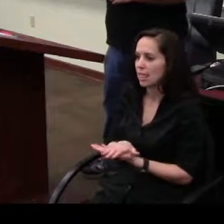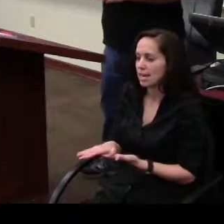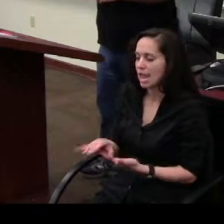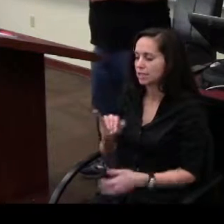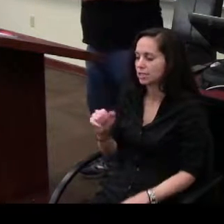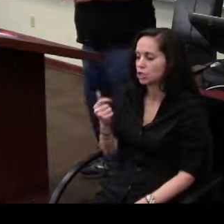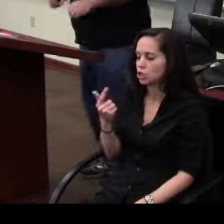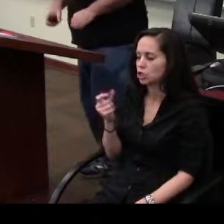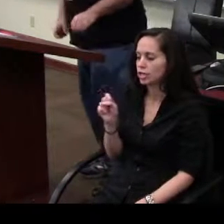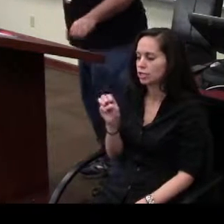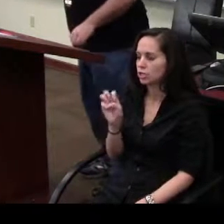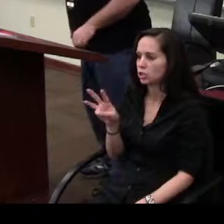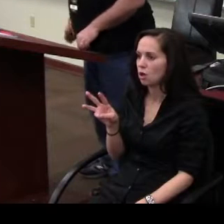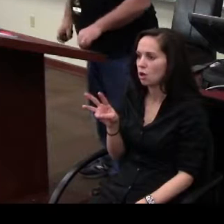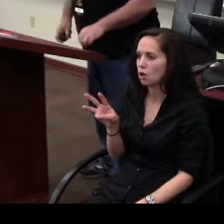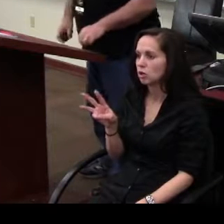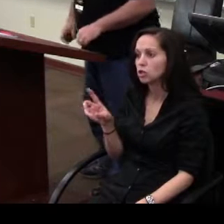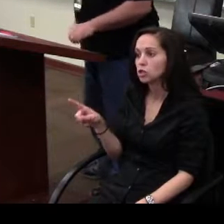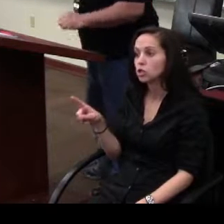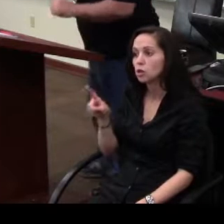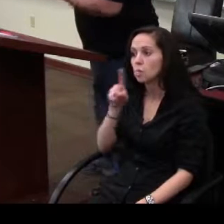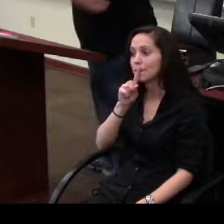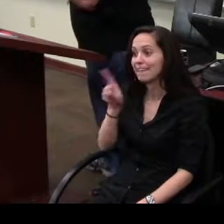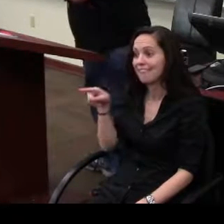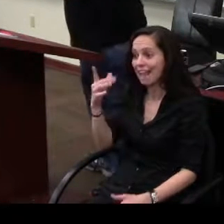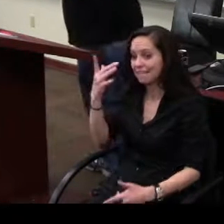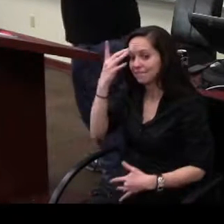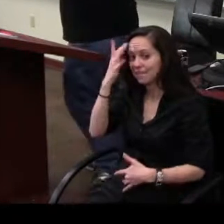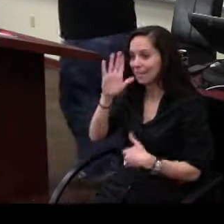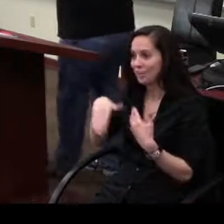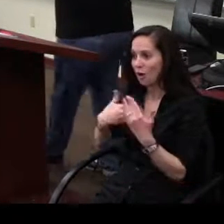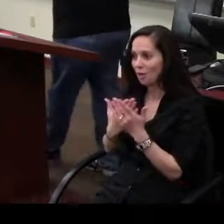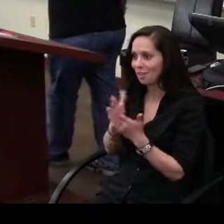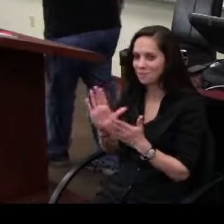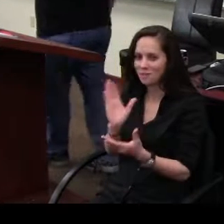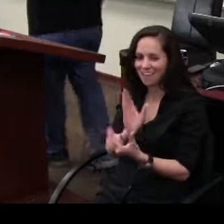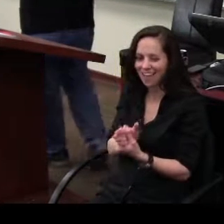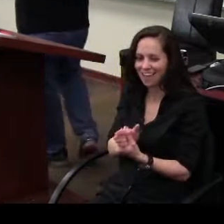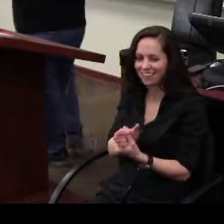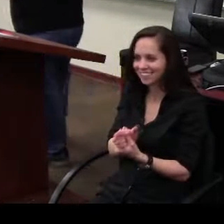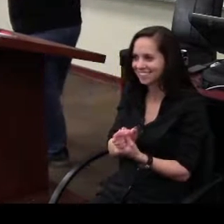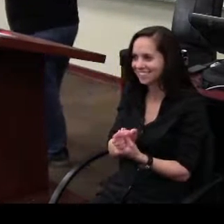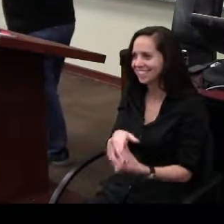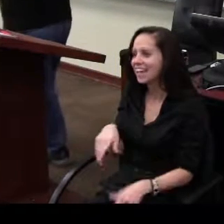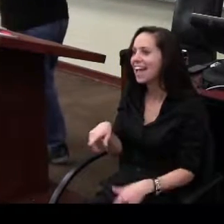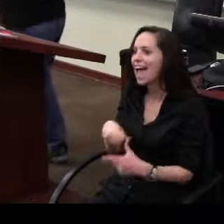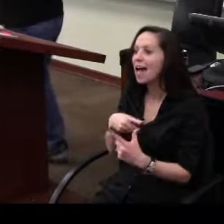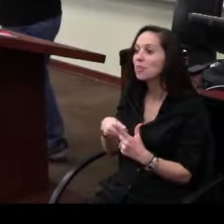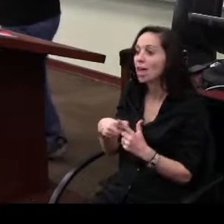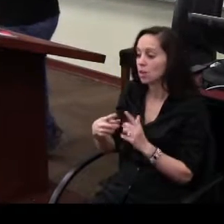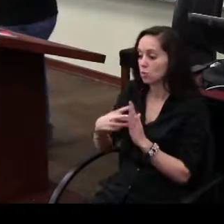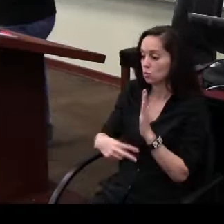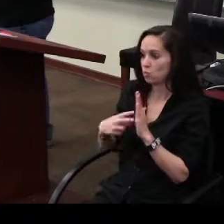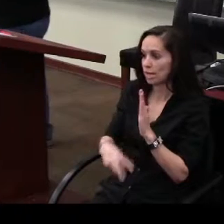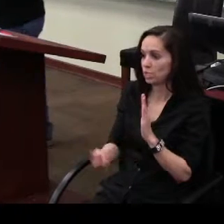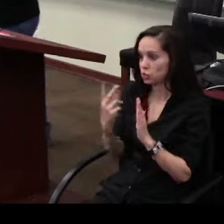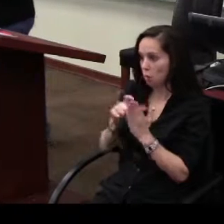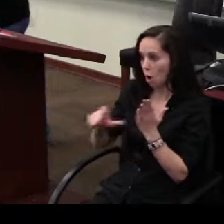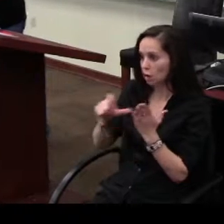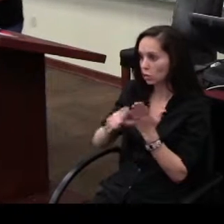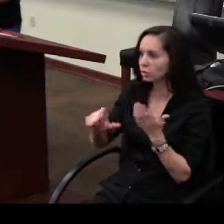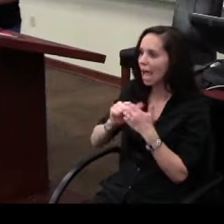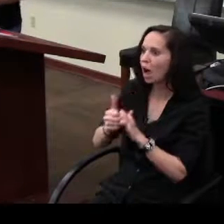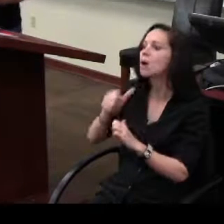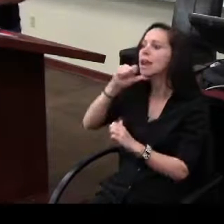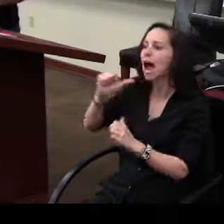teaching people things. So in this one, they infect all your files, and then they have you go and read two articles on how not to get